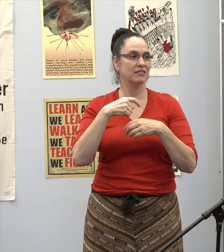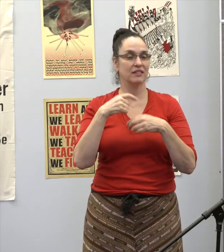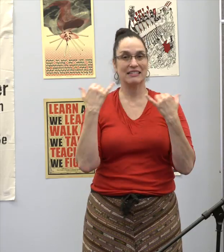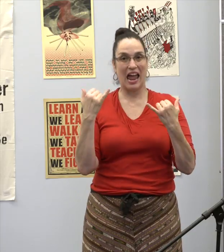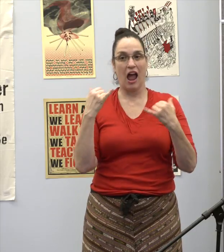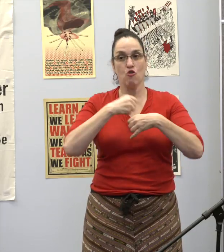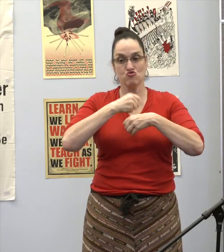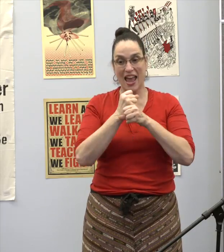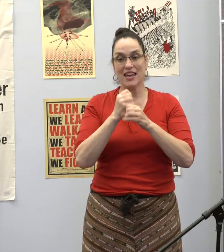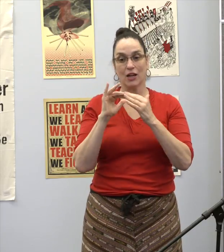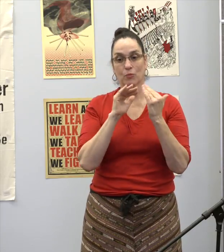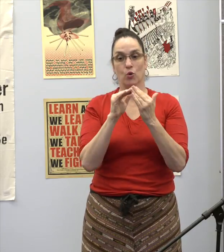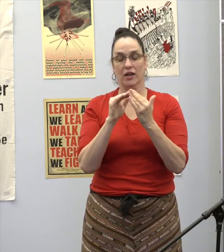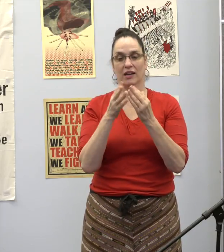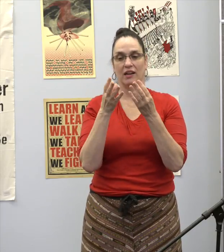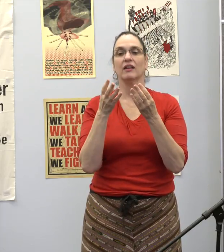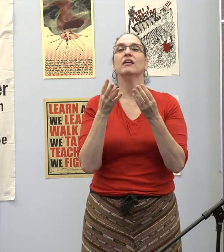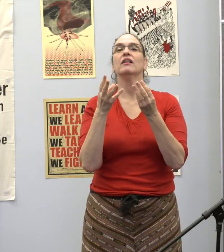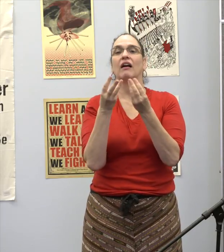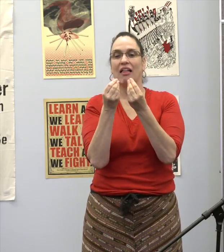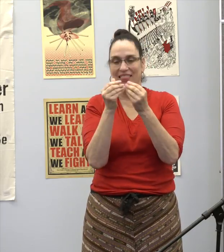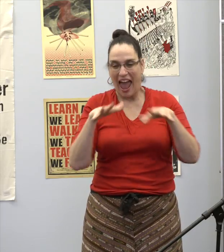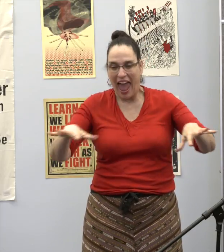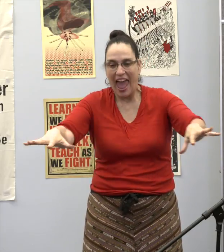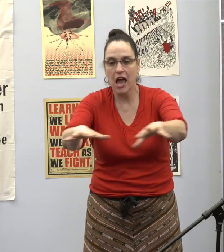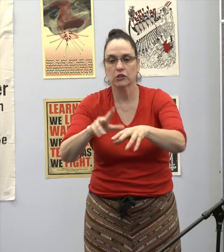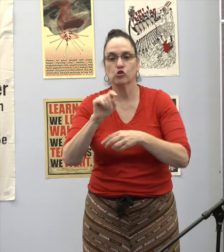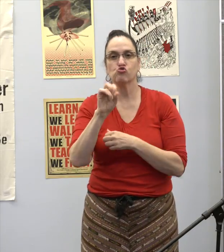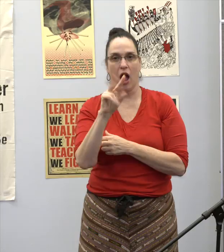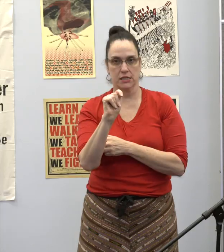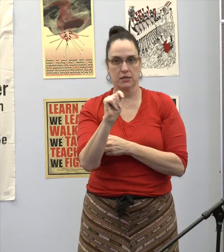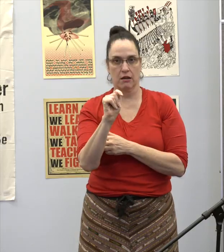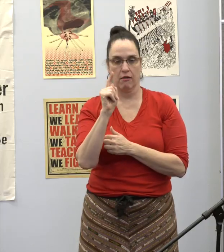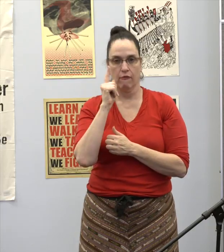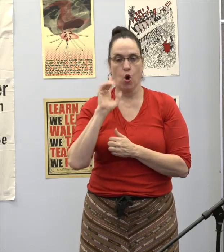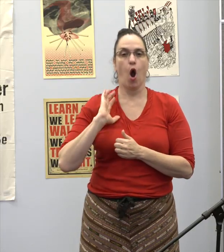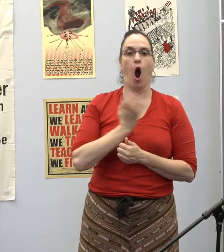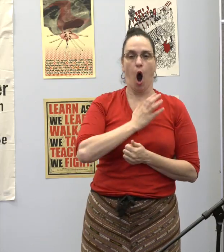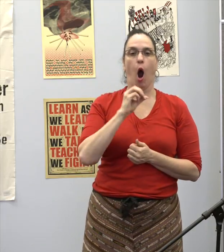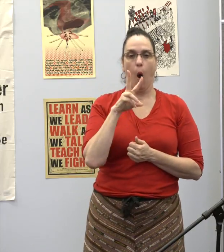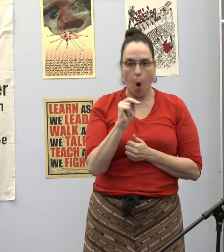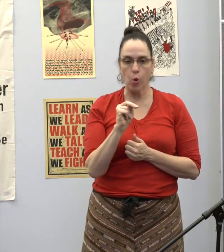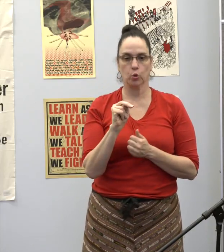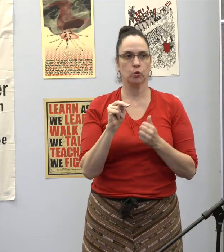we are creating a community land trust in our community. Yeah.